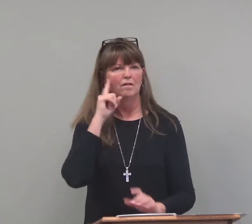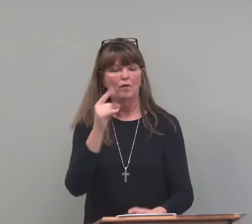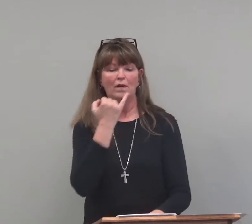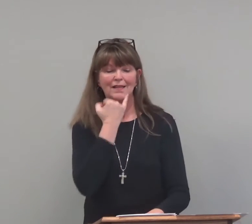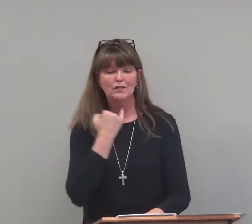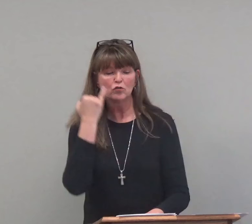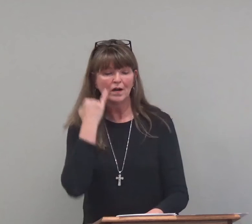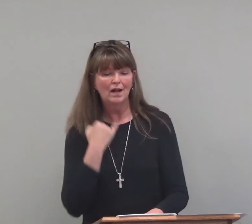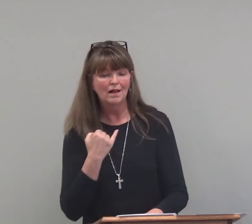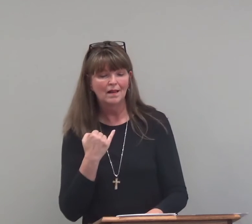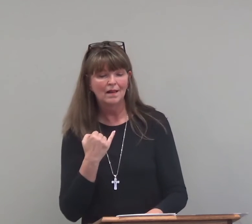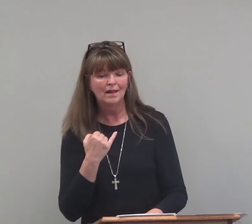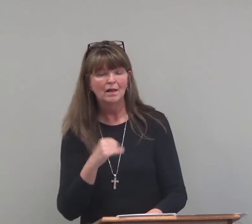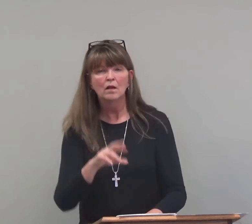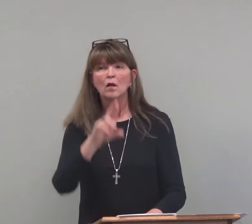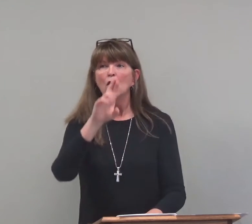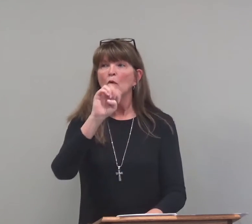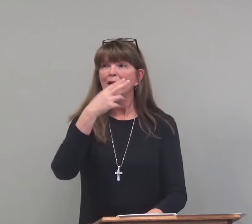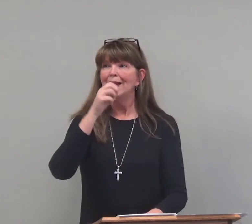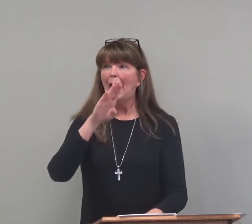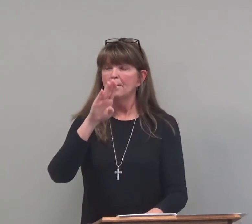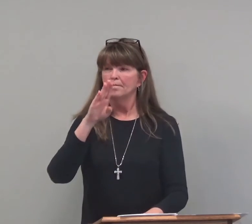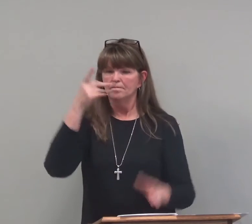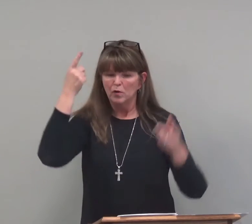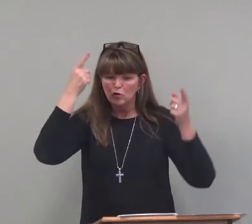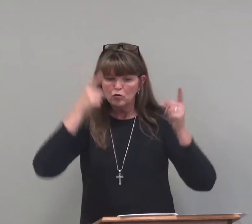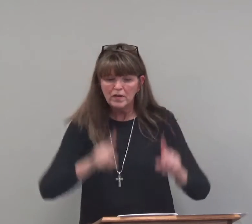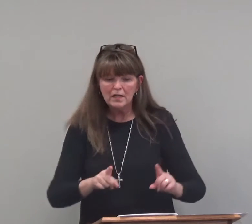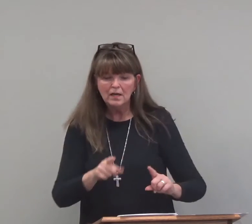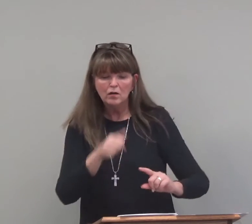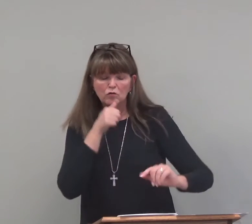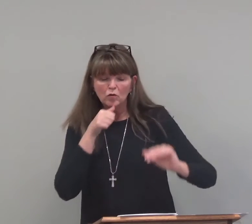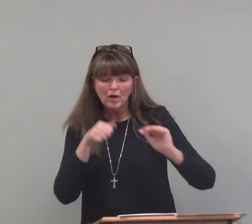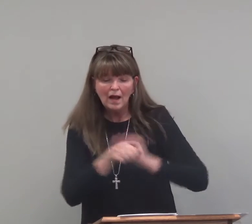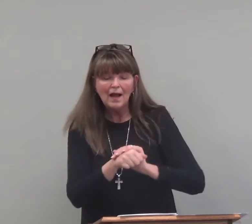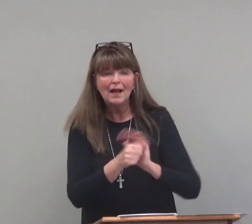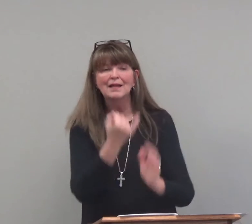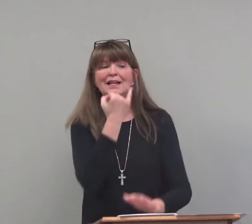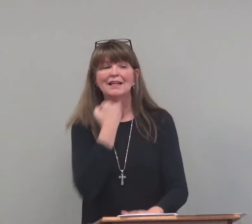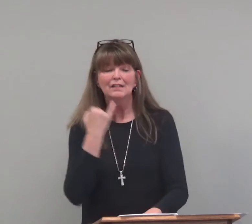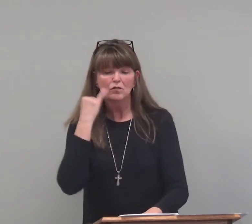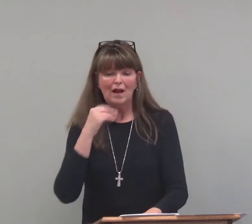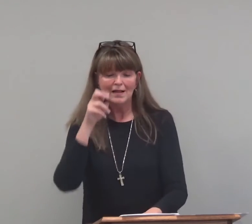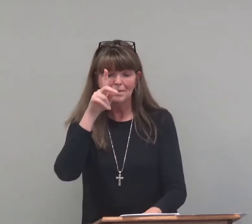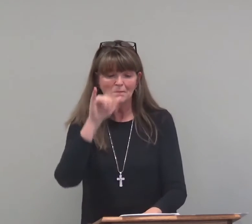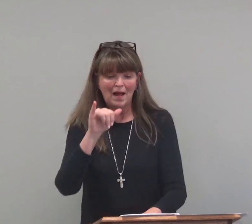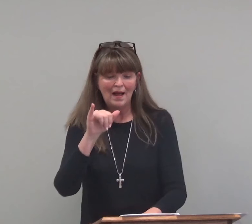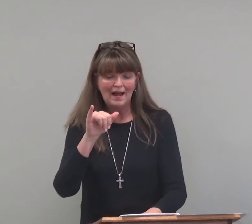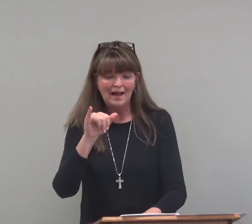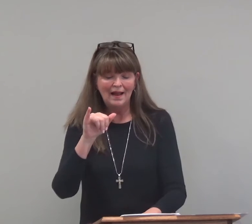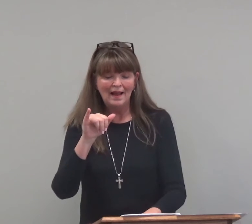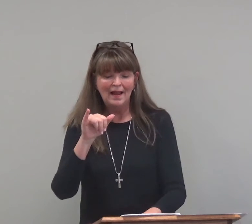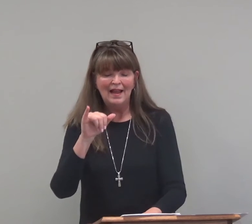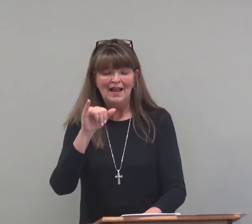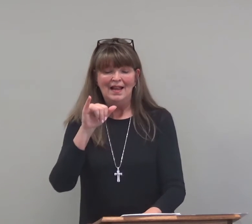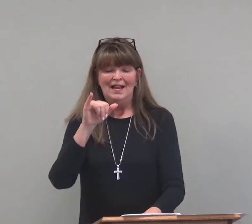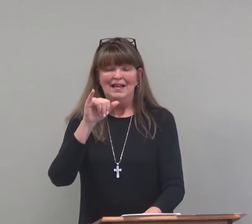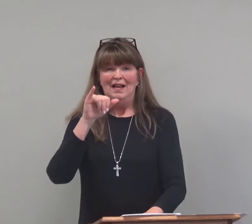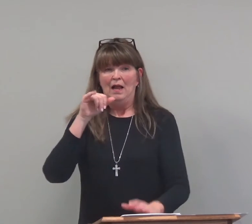also an awesome spy for Israel. And she hid the spies for Israel. So she agreed to hide